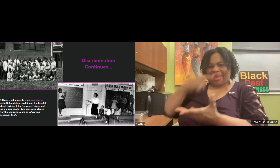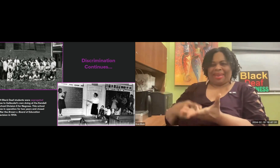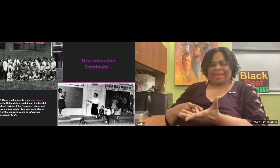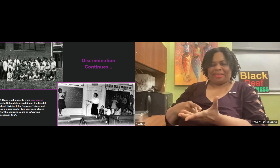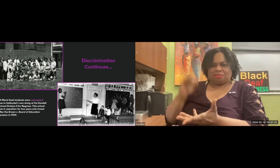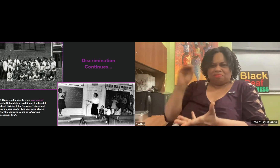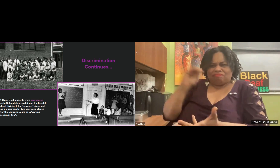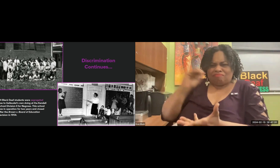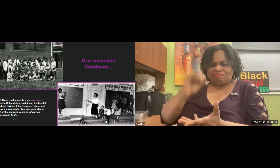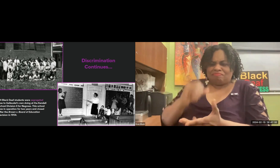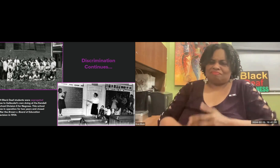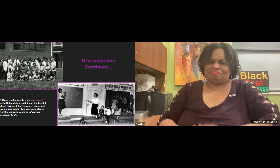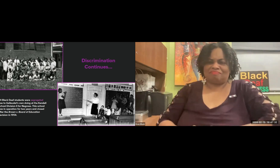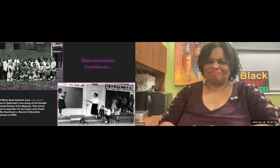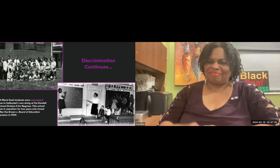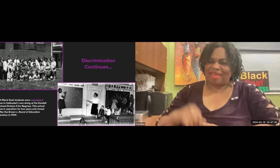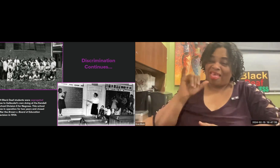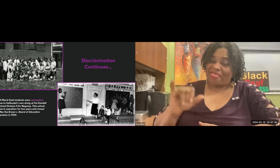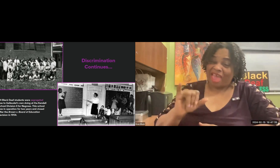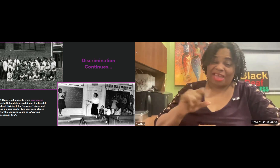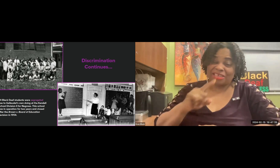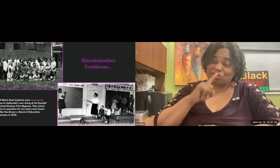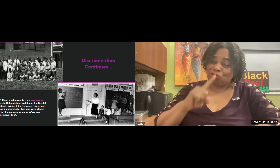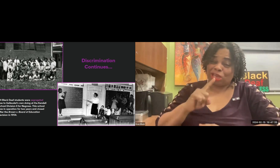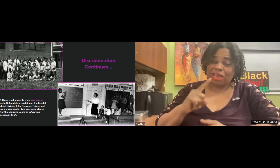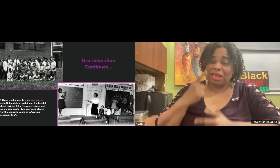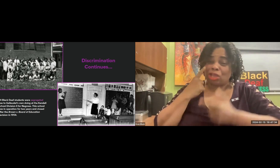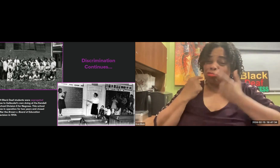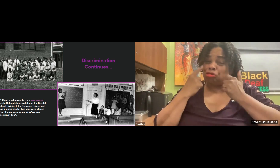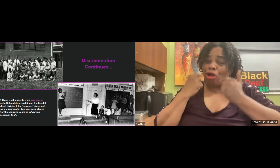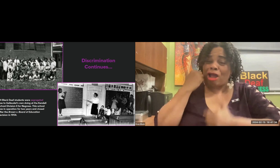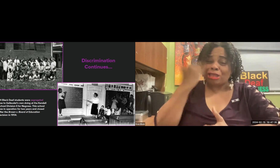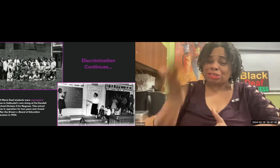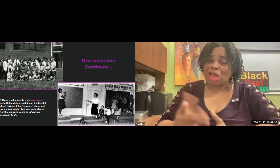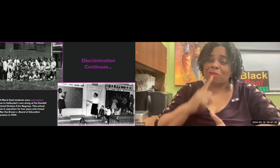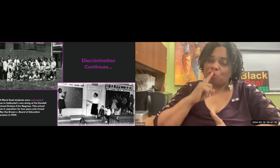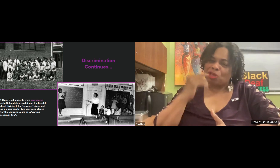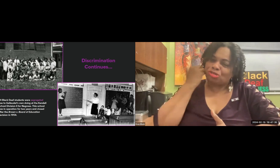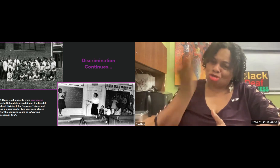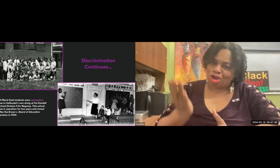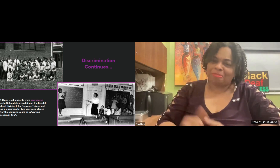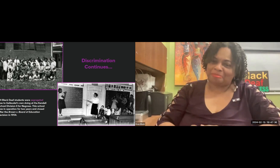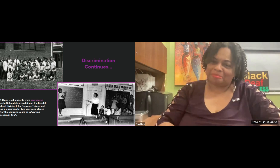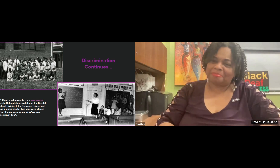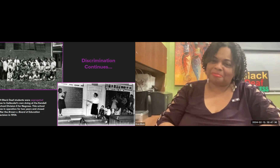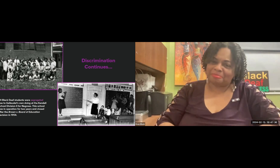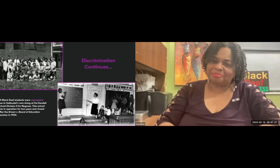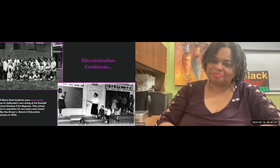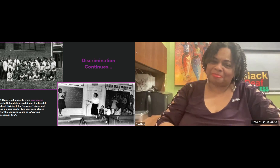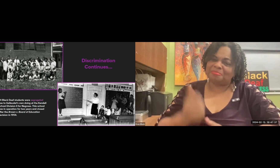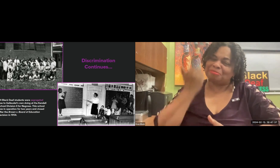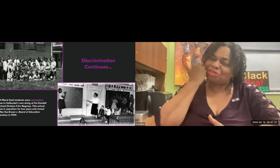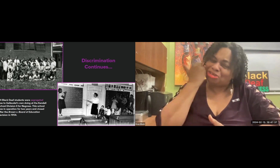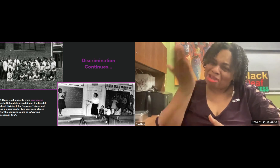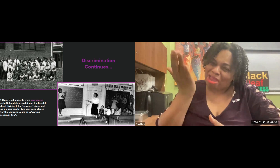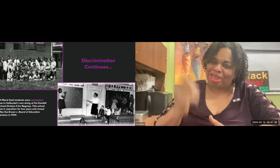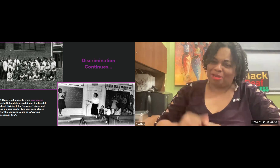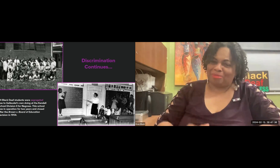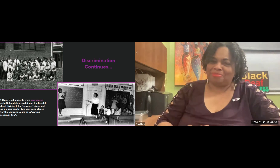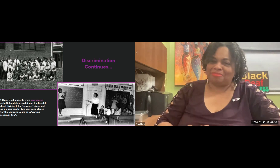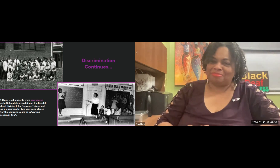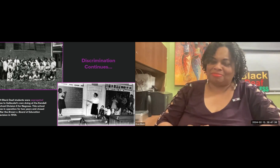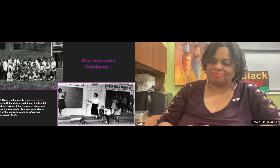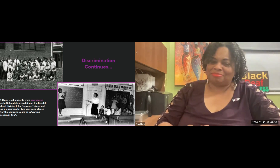to graduate and receive their diploma, and the Black deaf kids received nothing. And it's really crying shame,